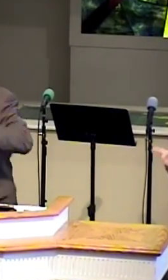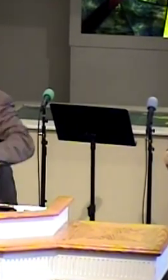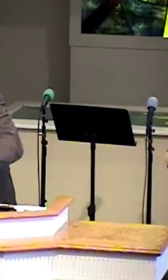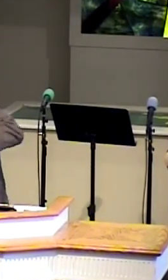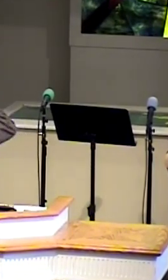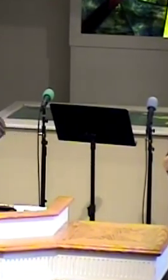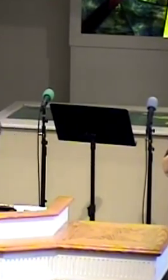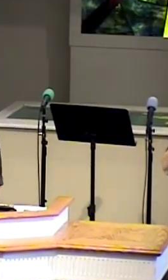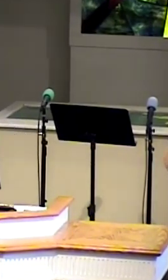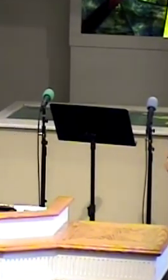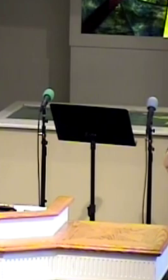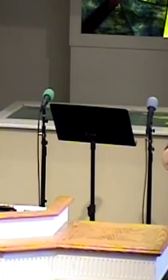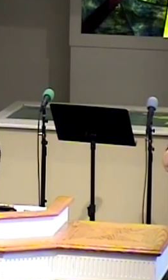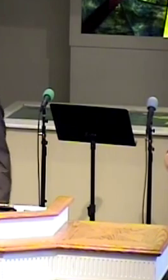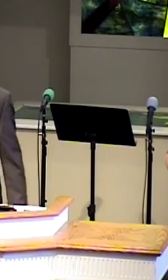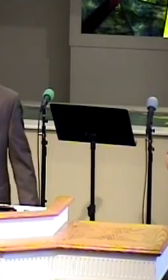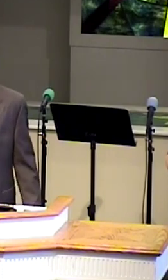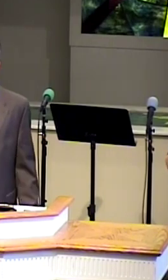What's stopping me?